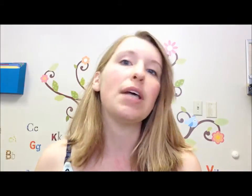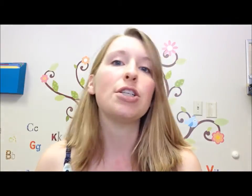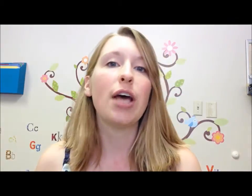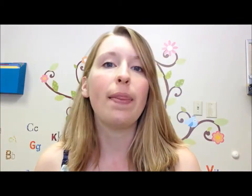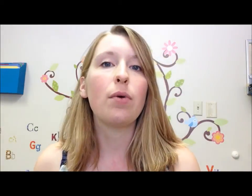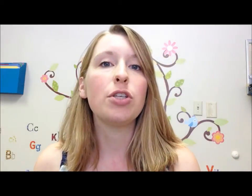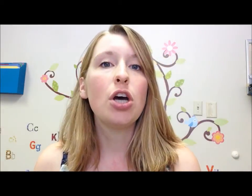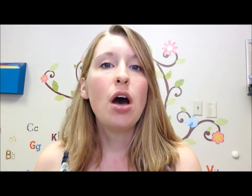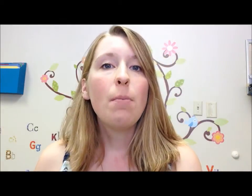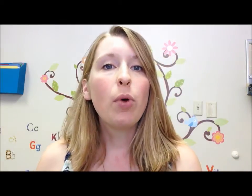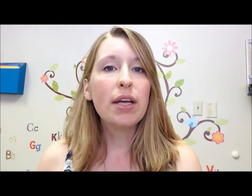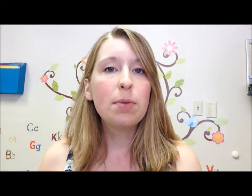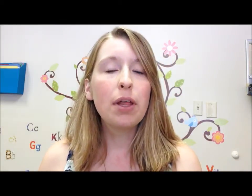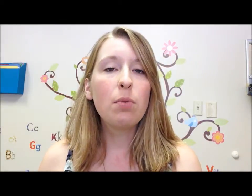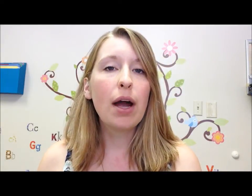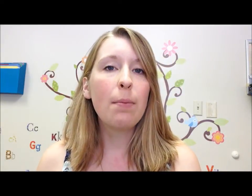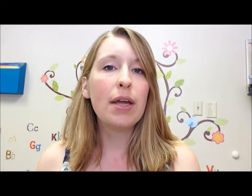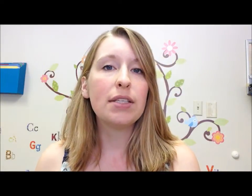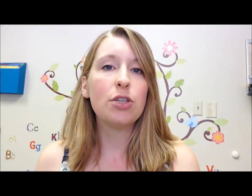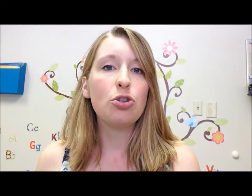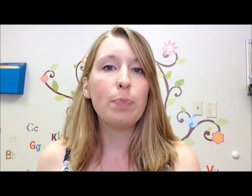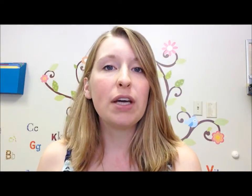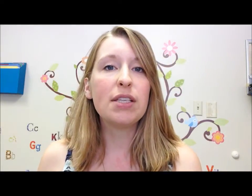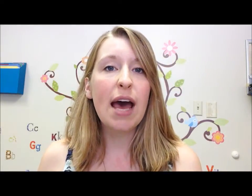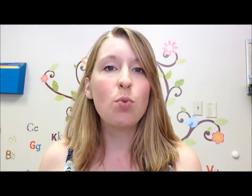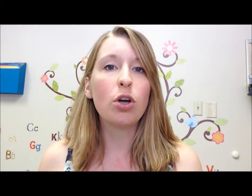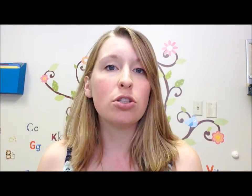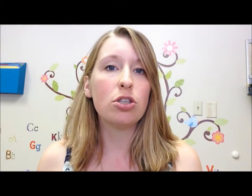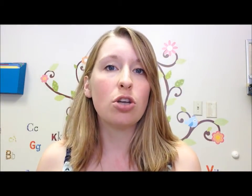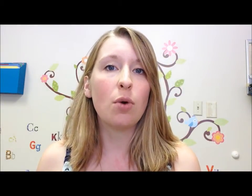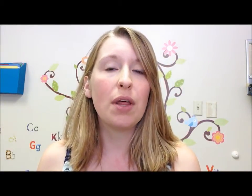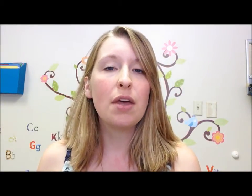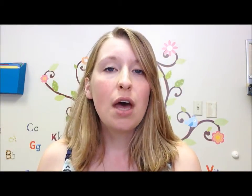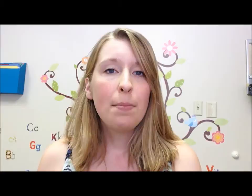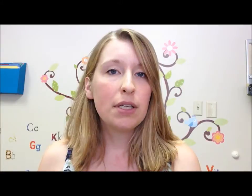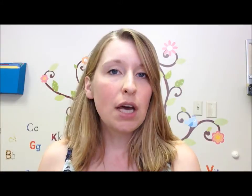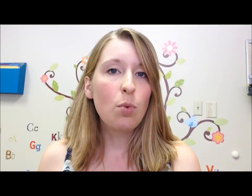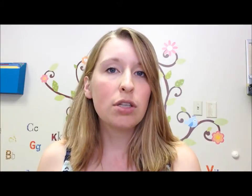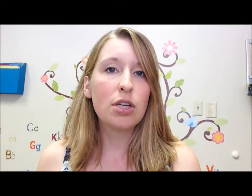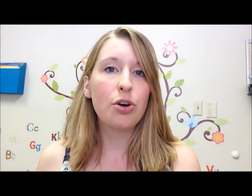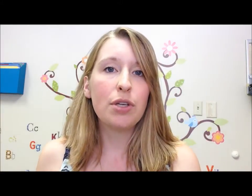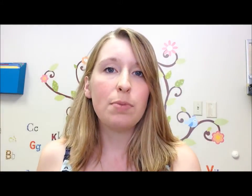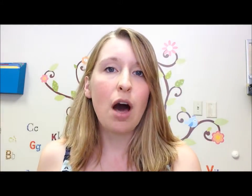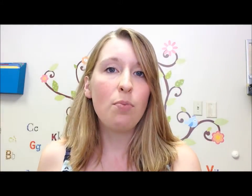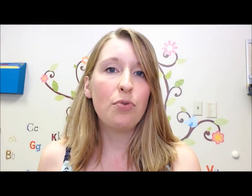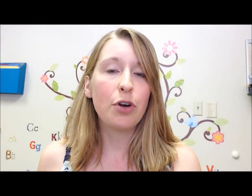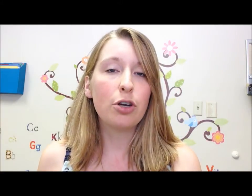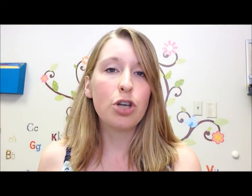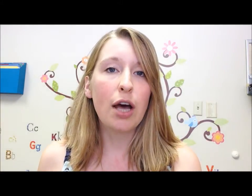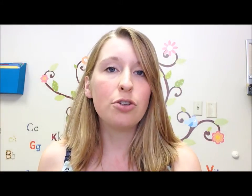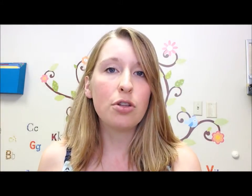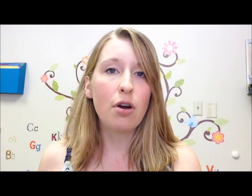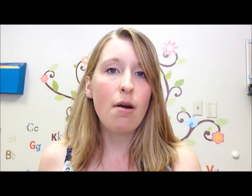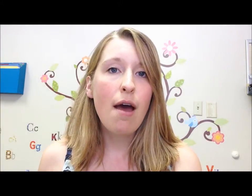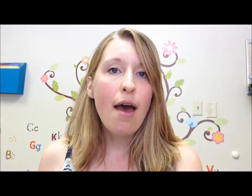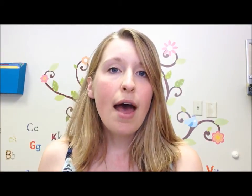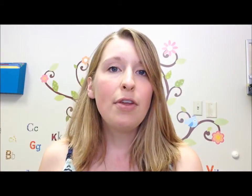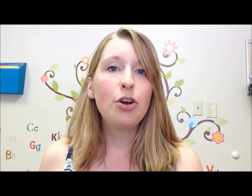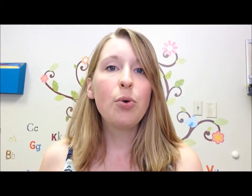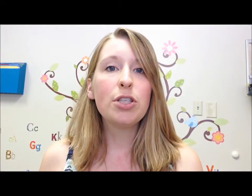Speechandlanguagekids.com/sign language. But what I typically recommend is that you pick 10 words to start with. Pick 10 words that are going to be helpful for your child to learn, and then you're going to